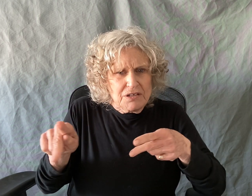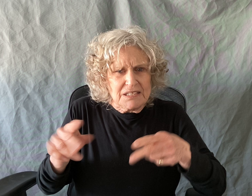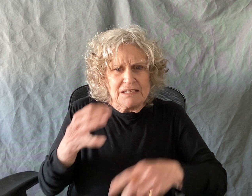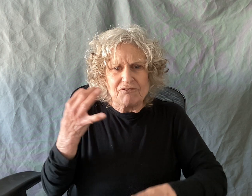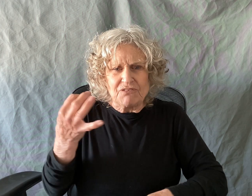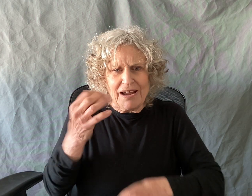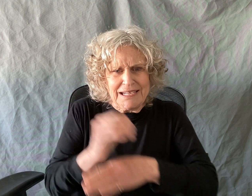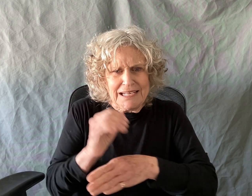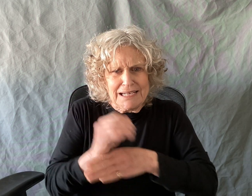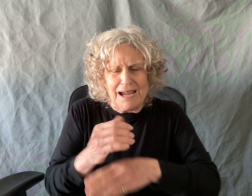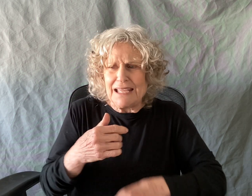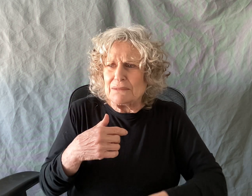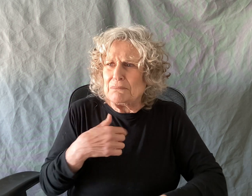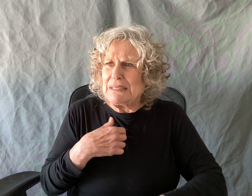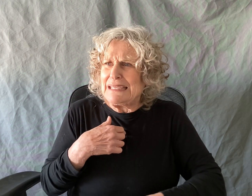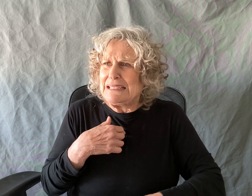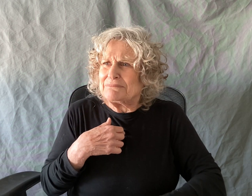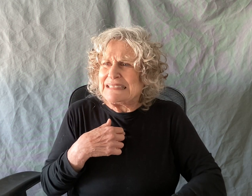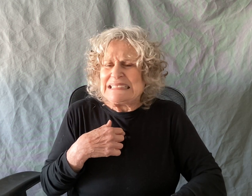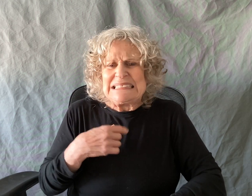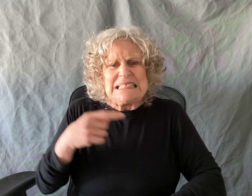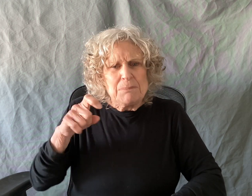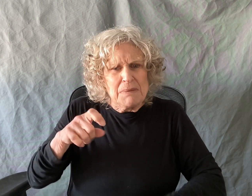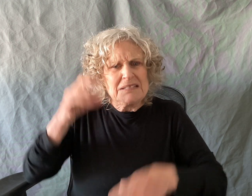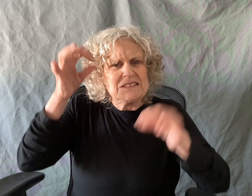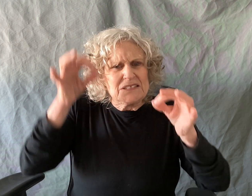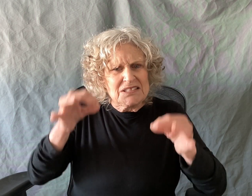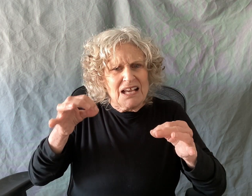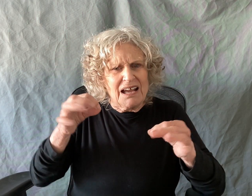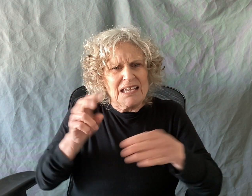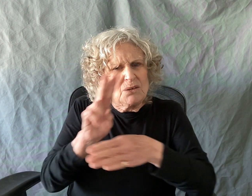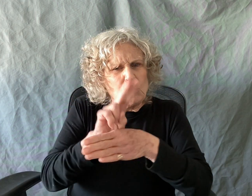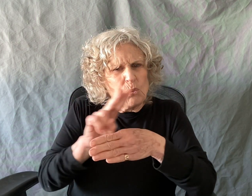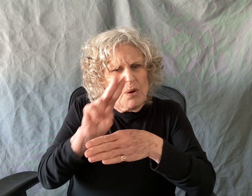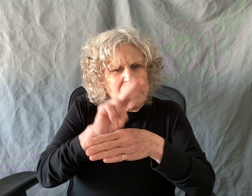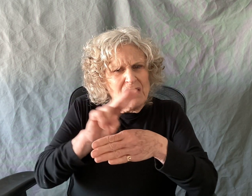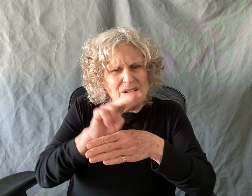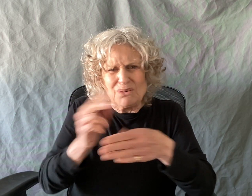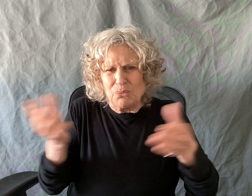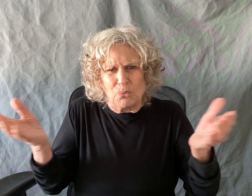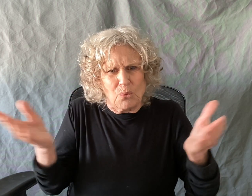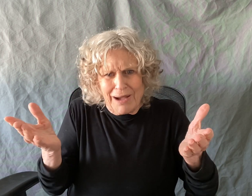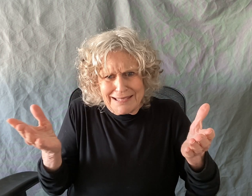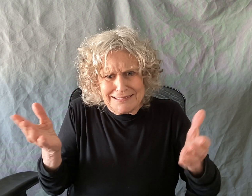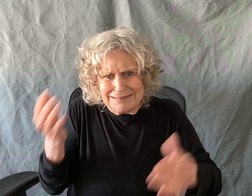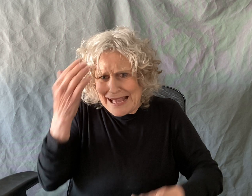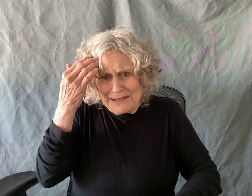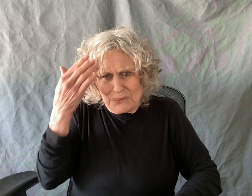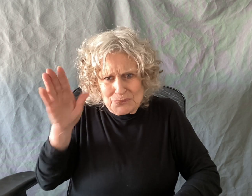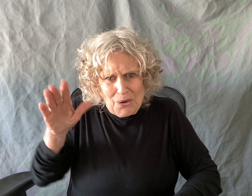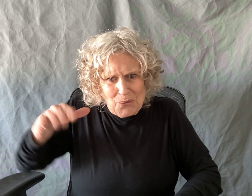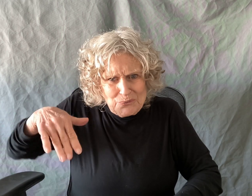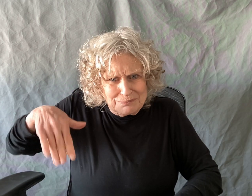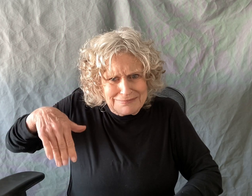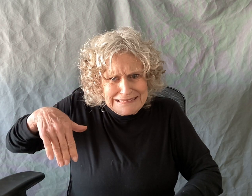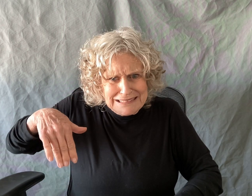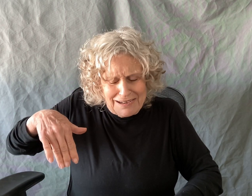Party, Friday night. Me must decide where, what. I don't know, not